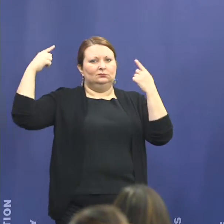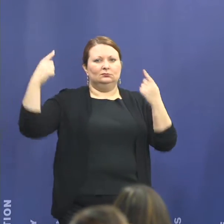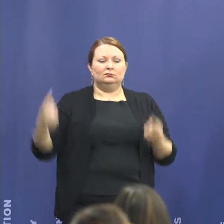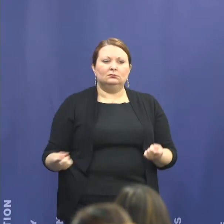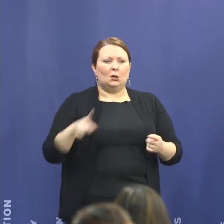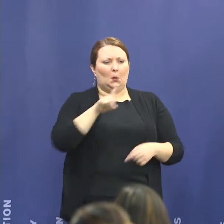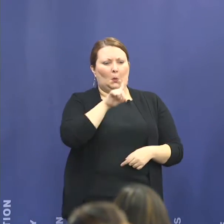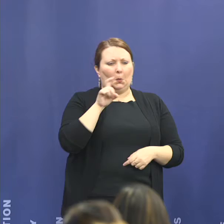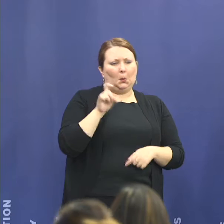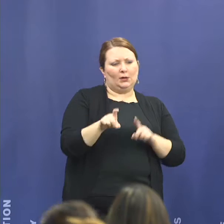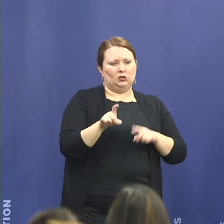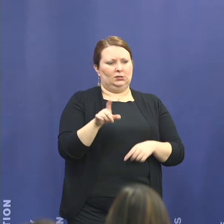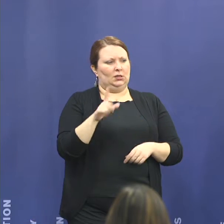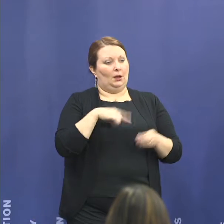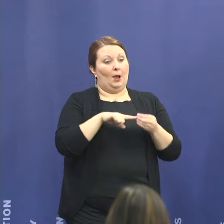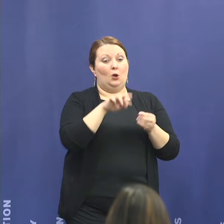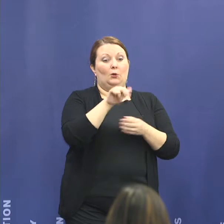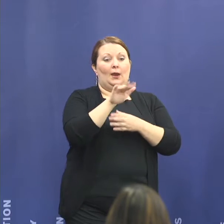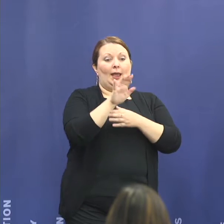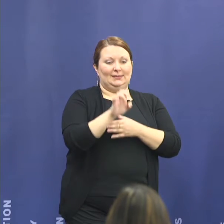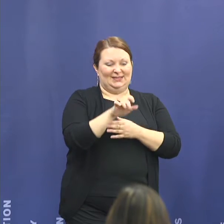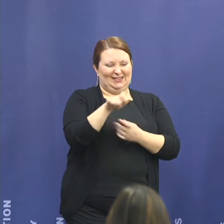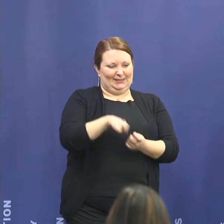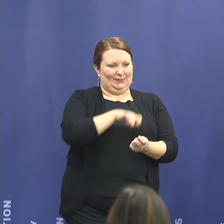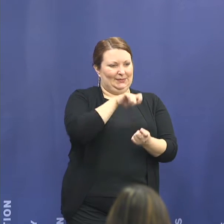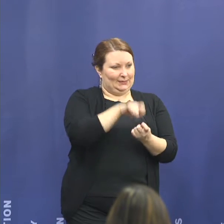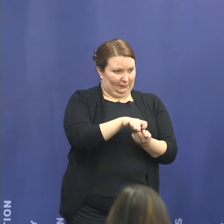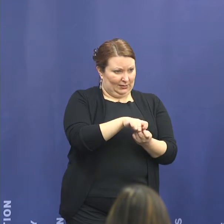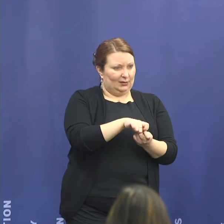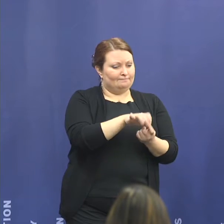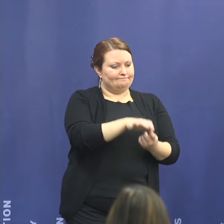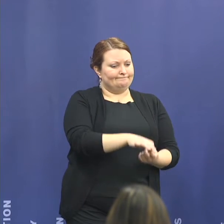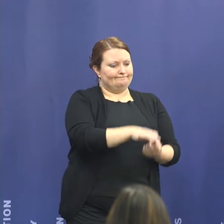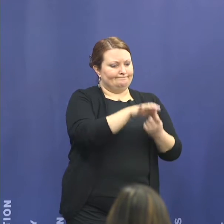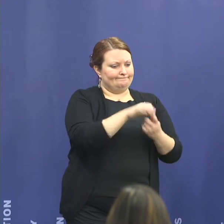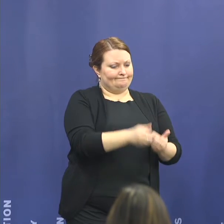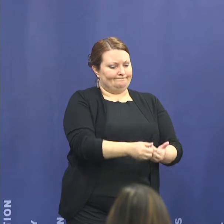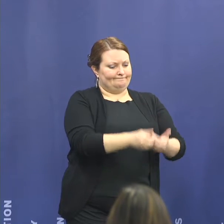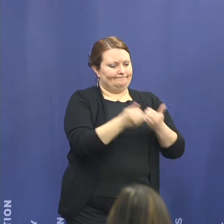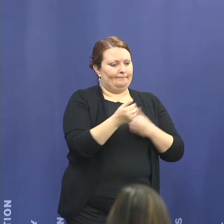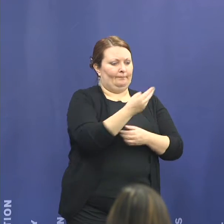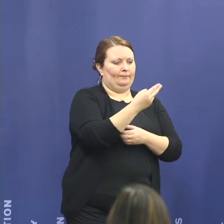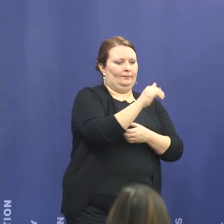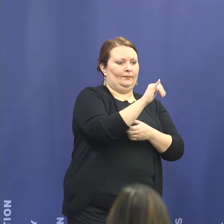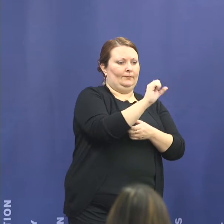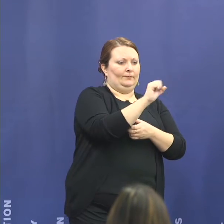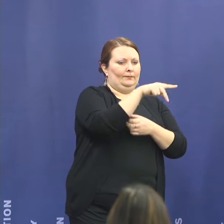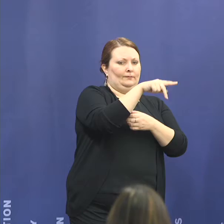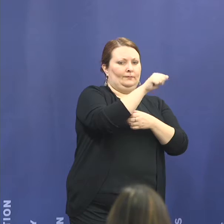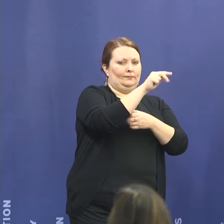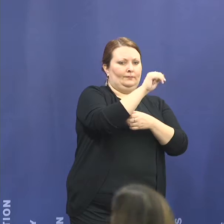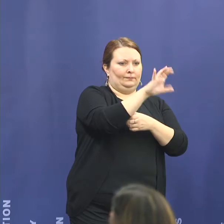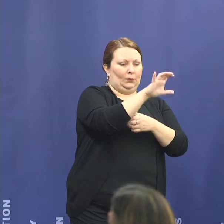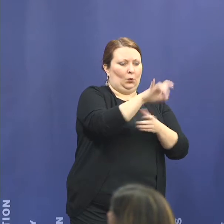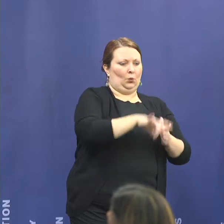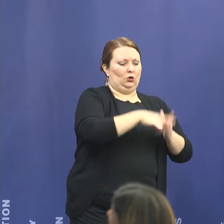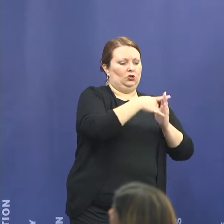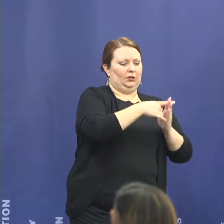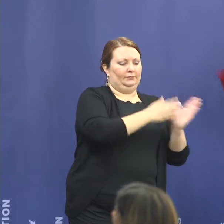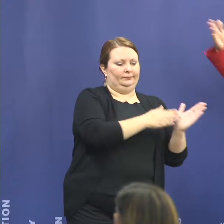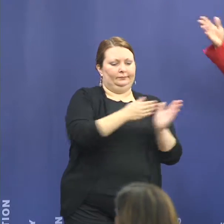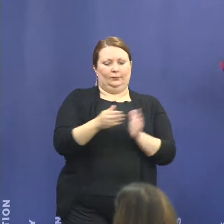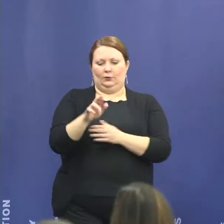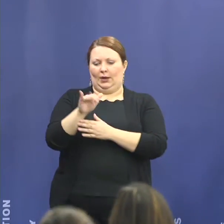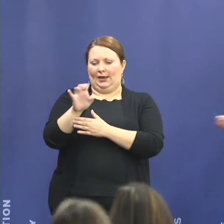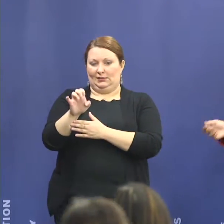long-standing questions on race that specifically distinguish Hispanic origin and race. So in my